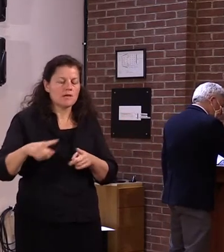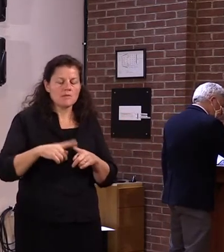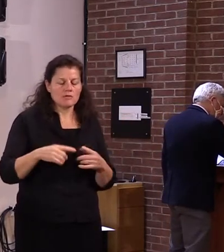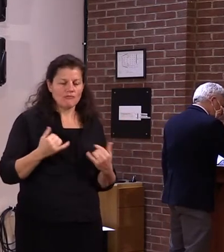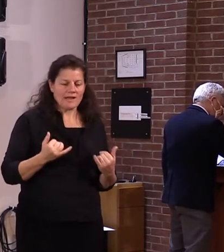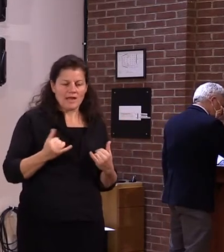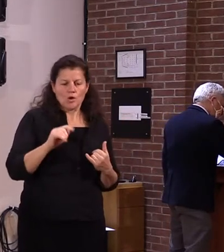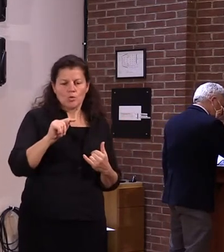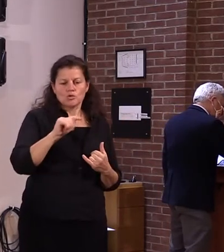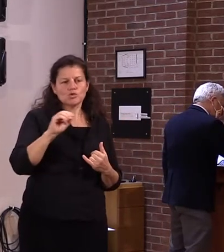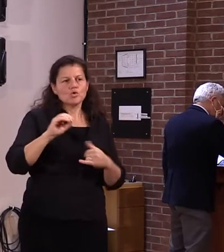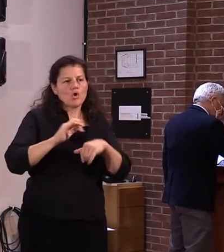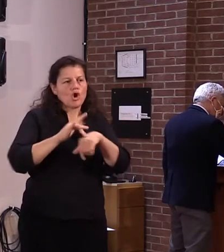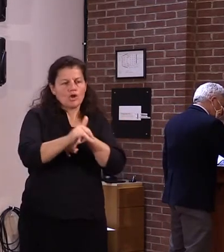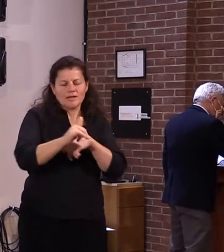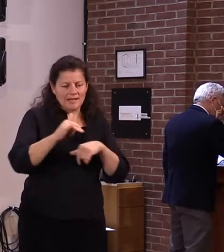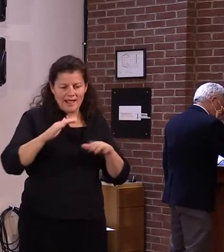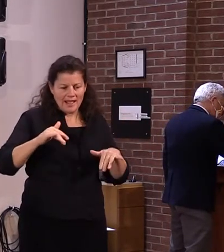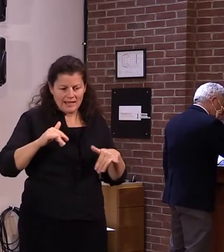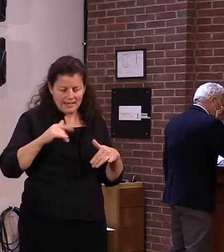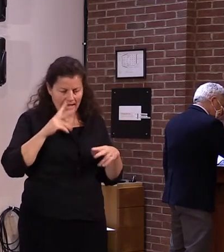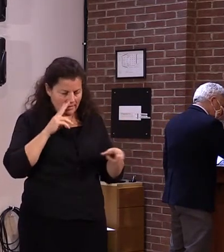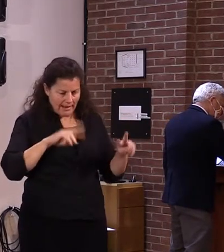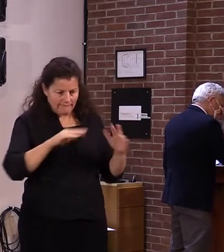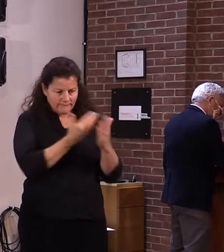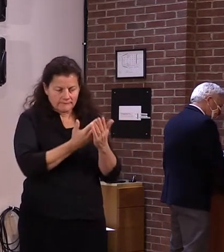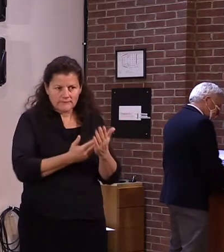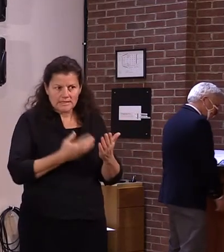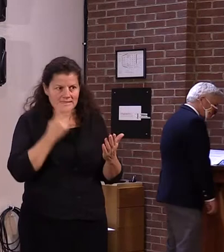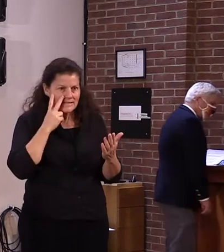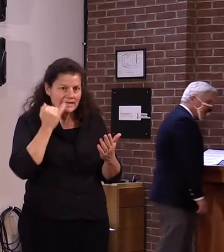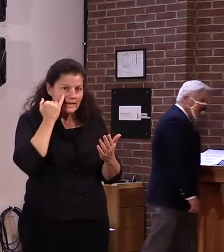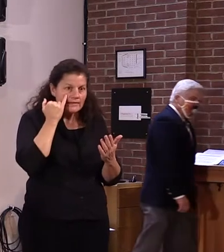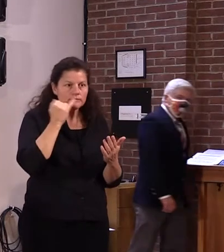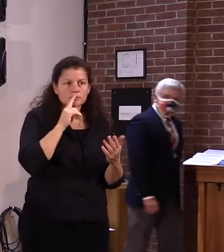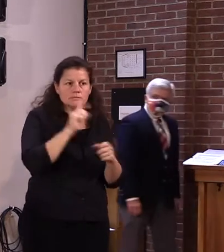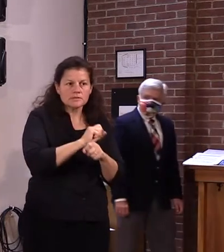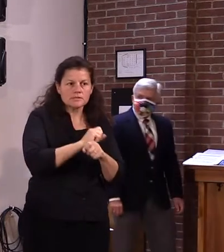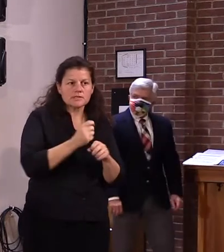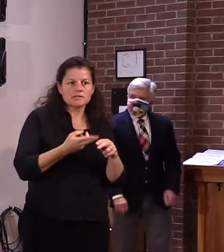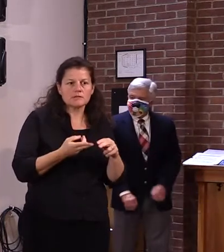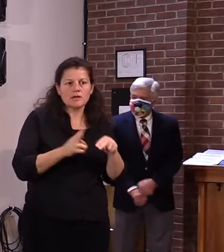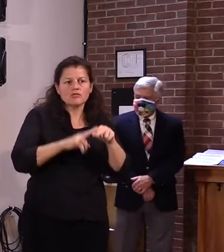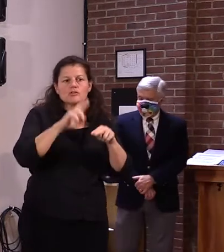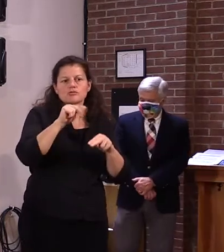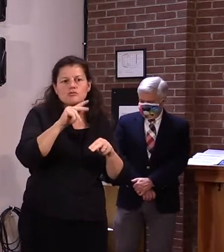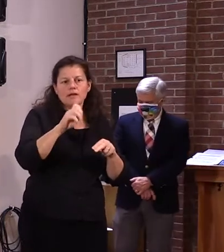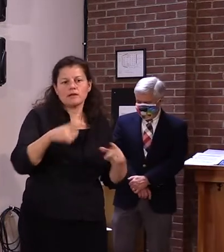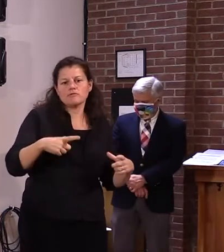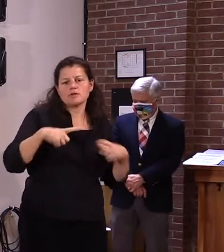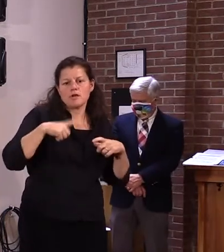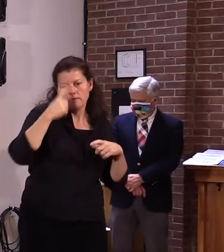too early to tell whether they're having an impact on retention and attrition.